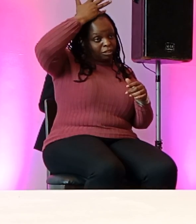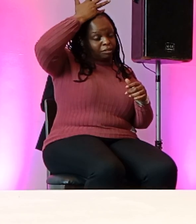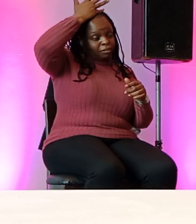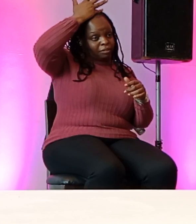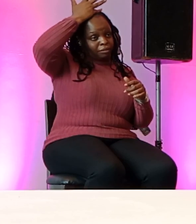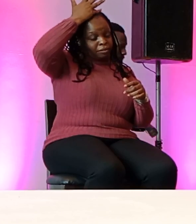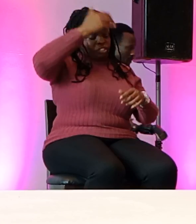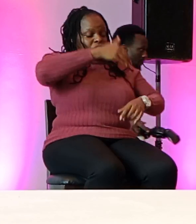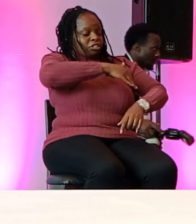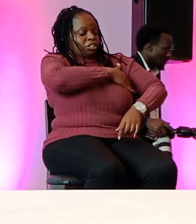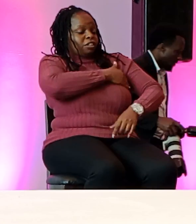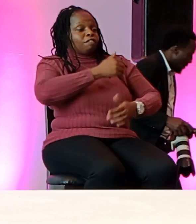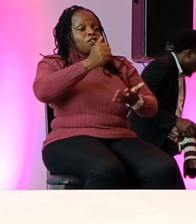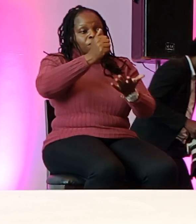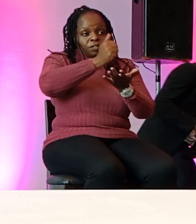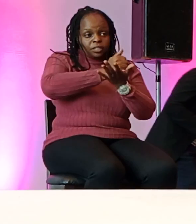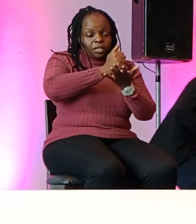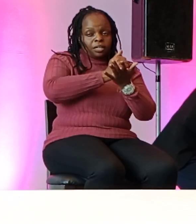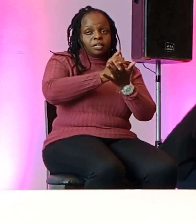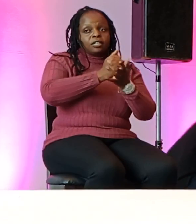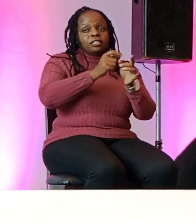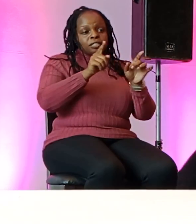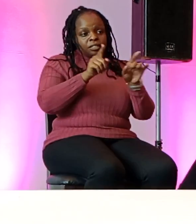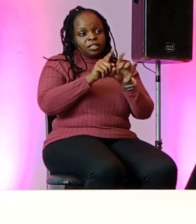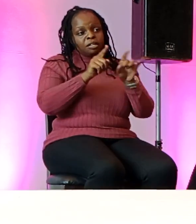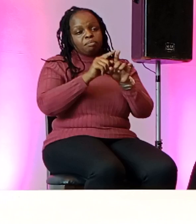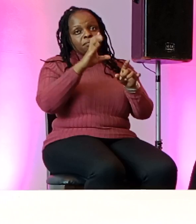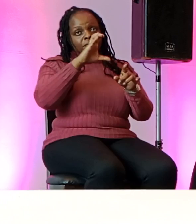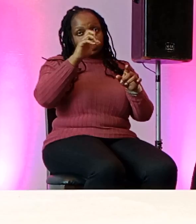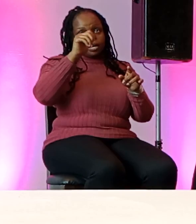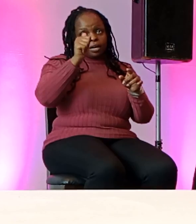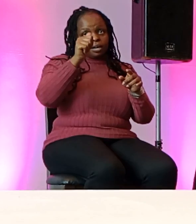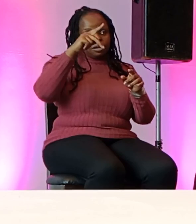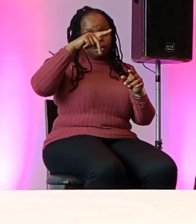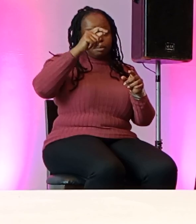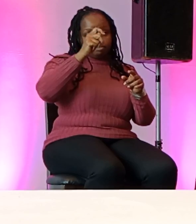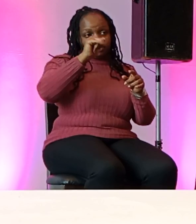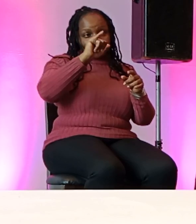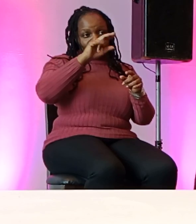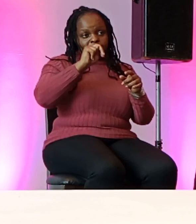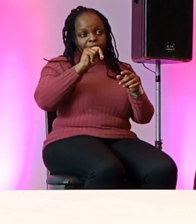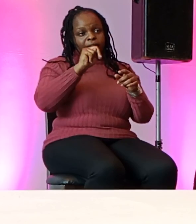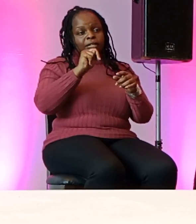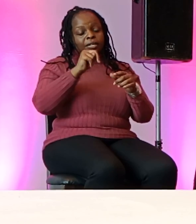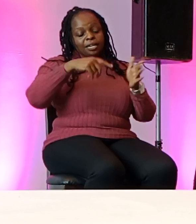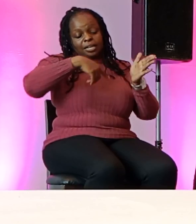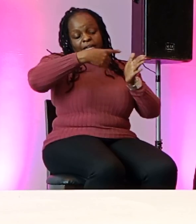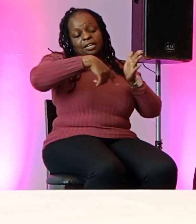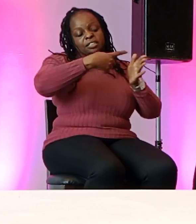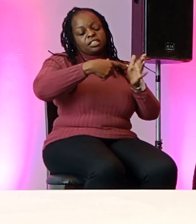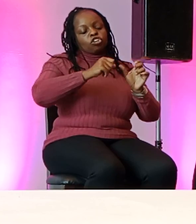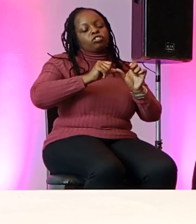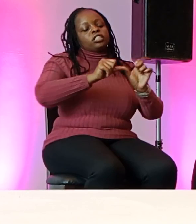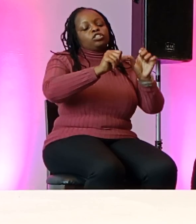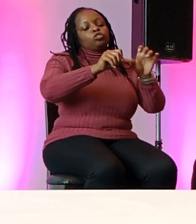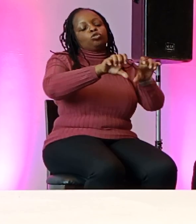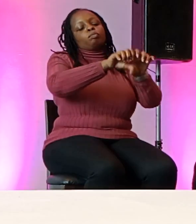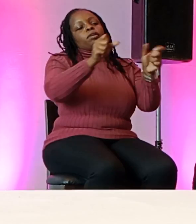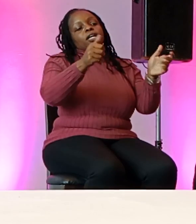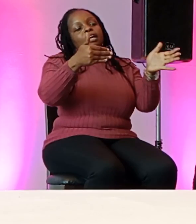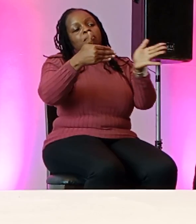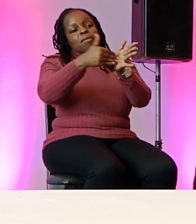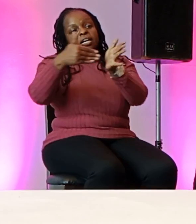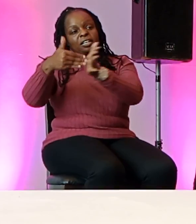nursing chief officer, and the captains of industry here today continue to break barriers, build legacies,